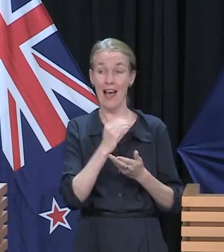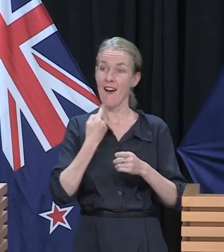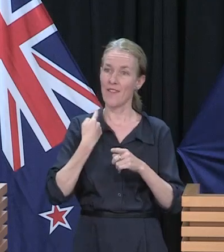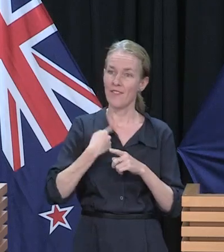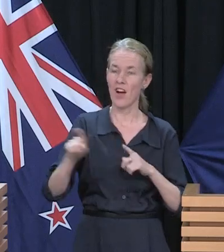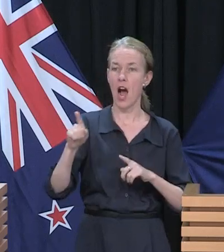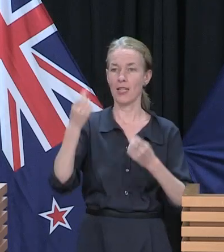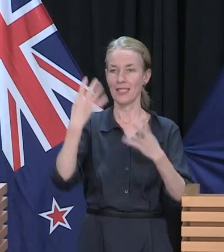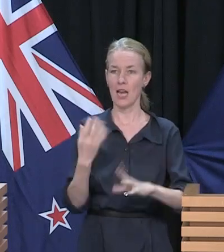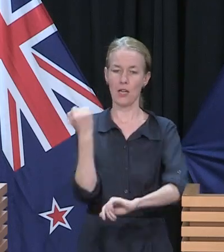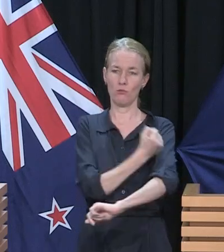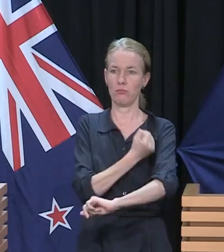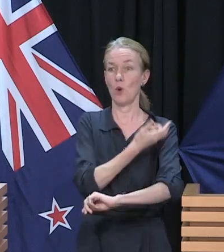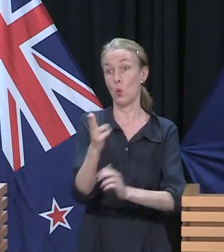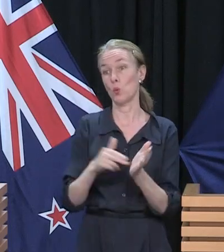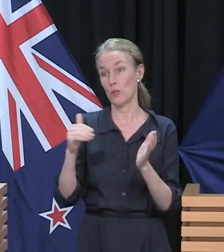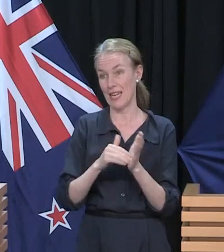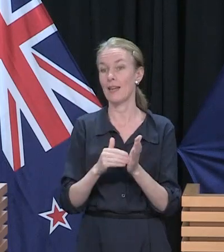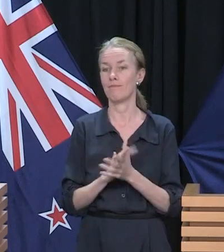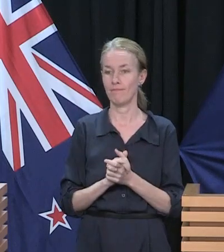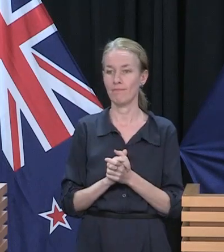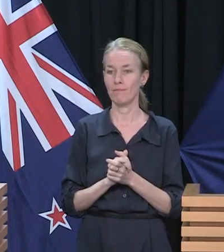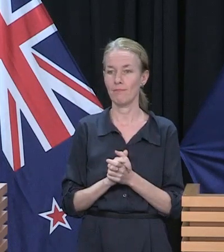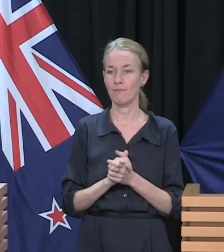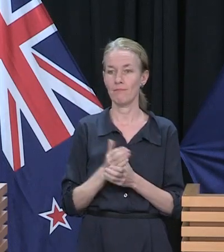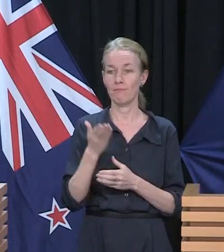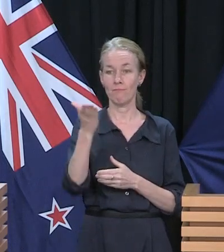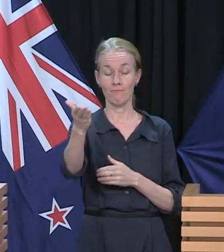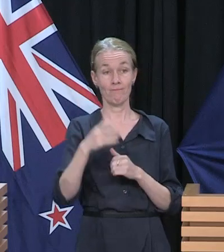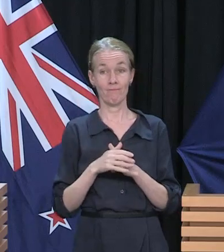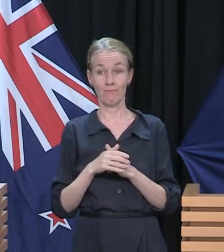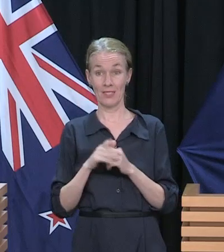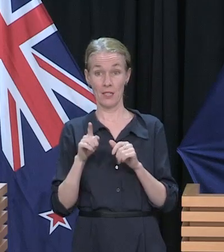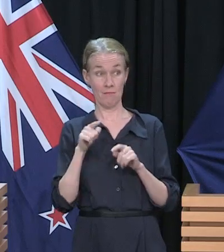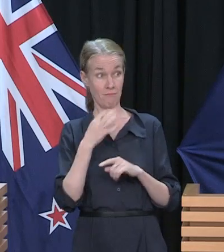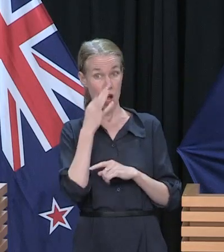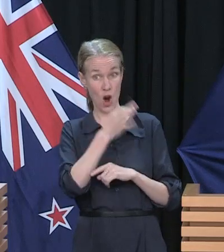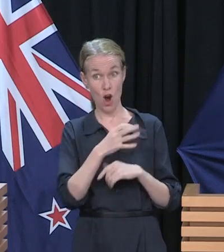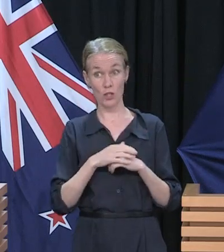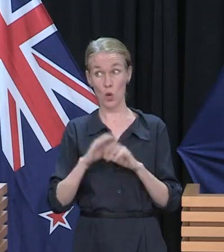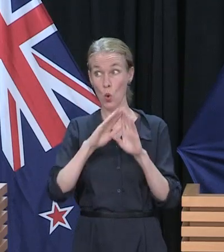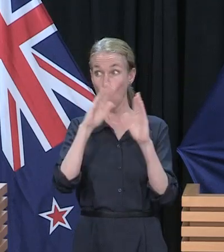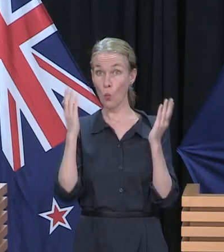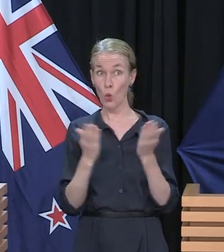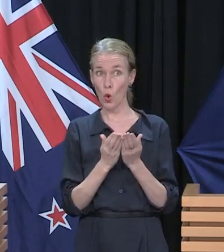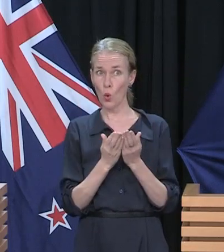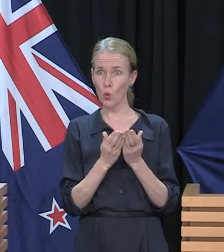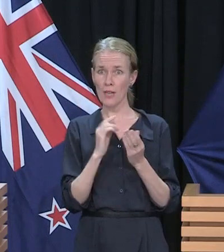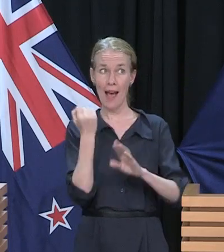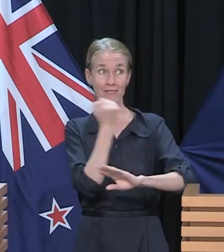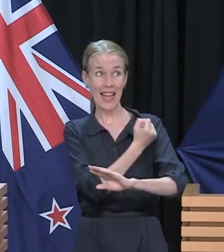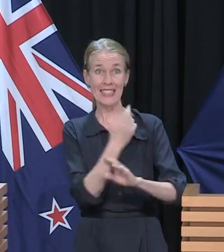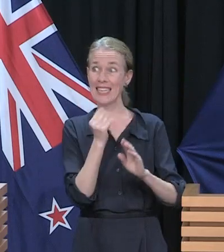when a vaccine is available for COVID-19. At the bottom of the list to get a vaccine from around the world, or have we kind of bumped up a little